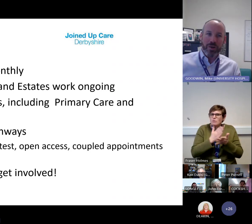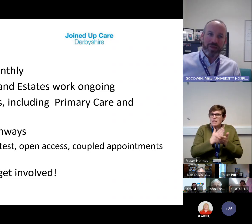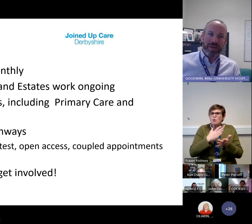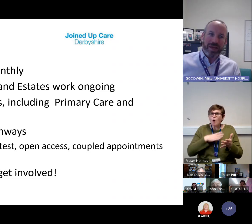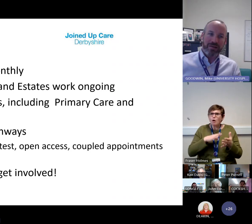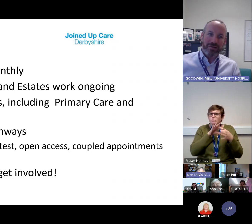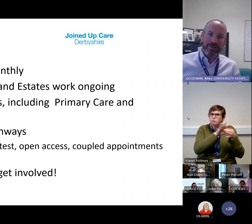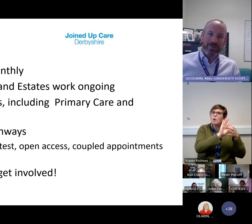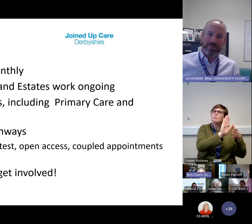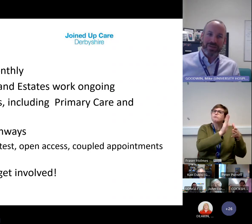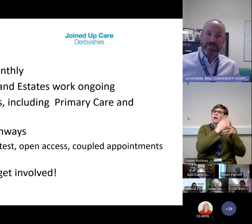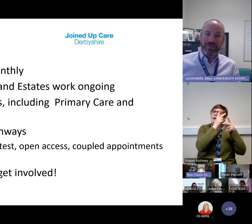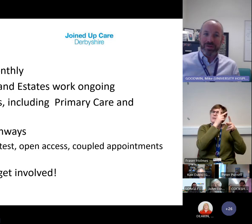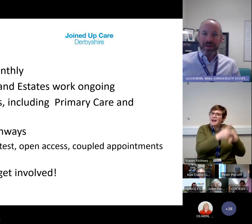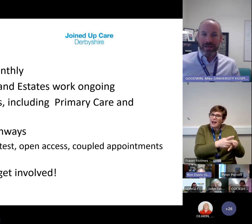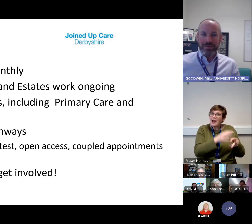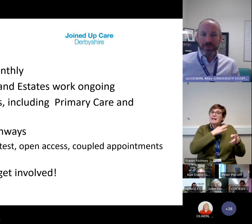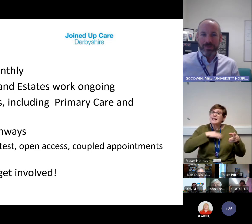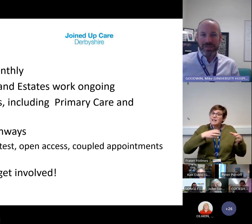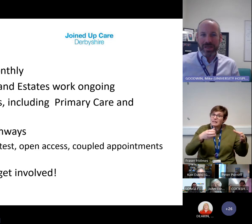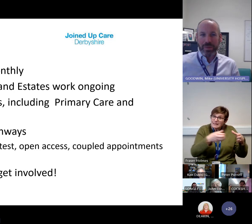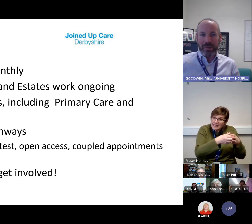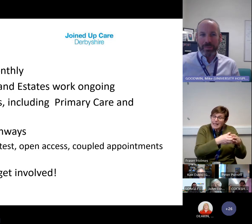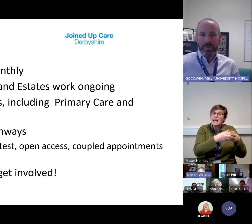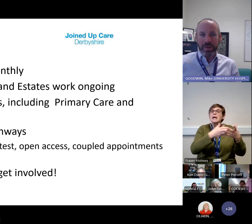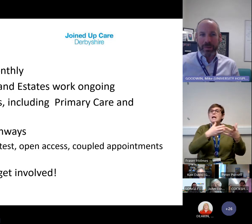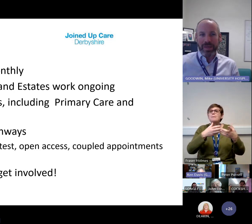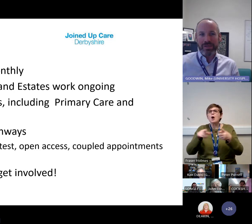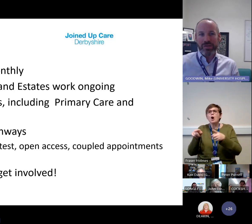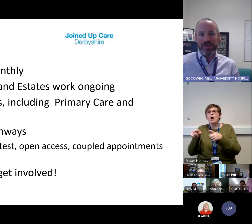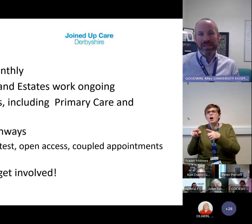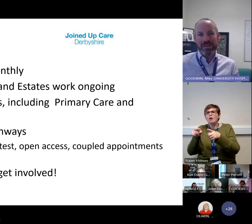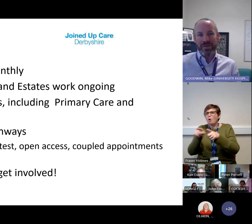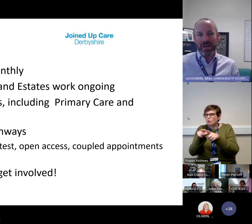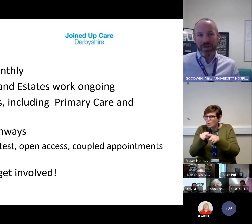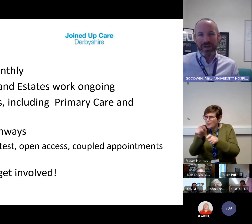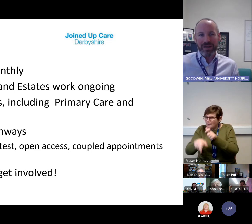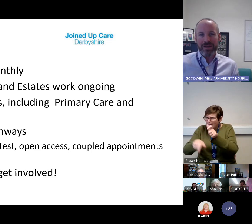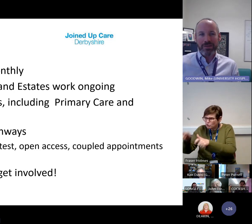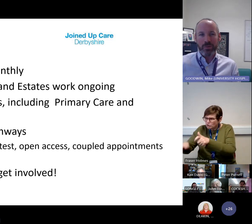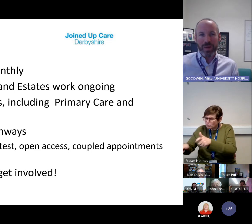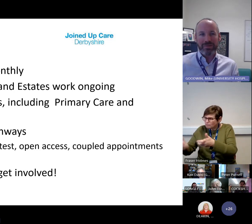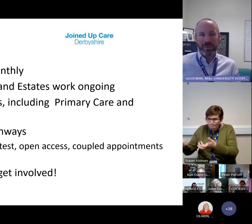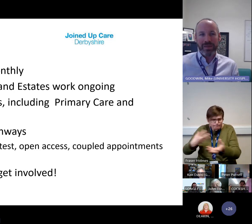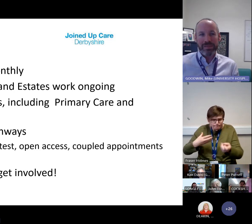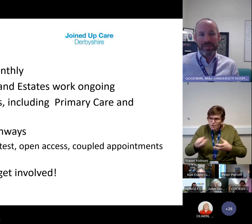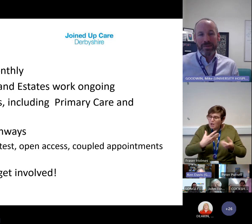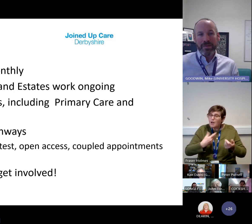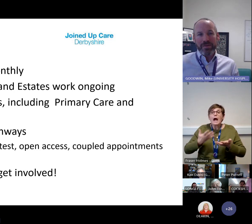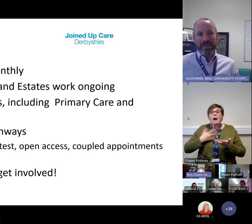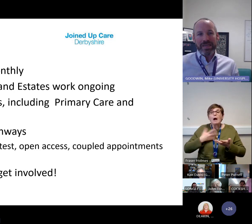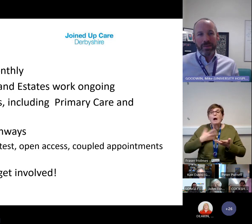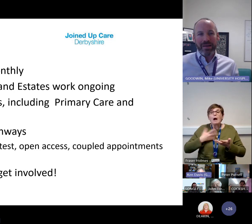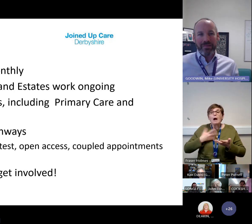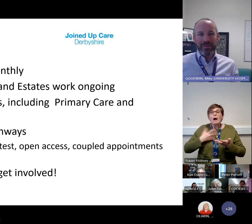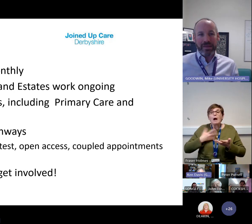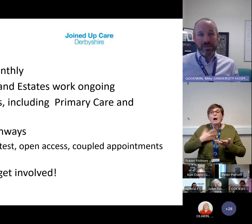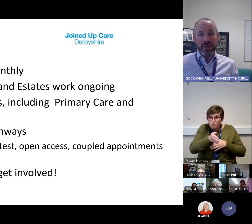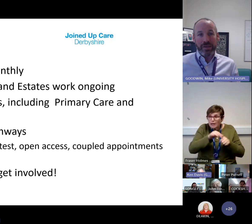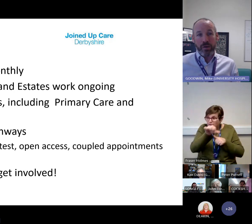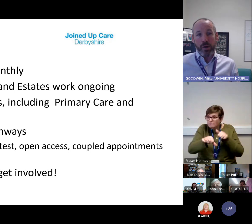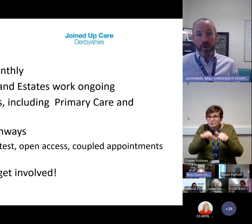with primary care clinical teams and of course our patients in the development of our clinical pathways, thinking